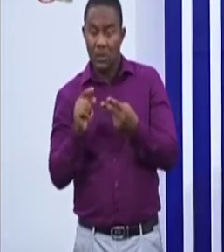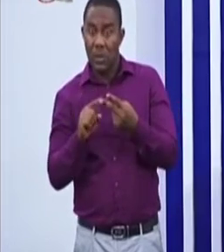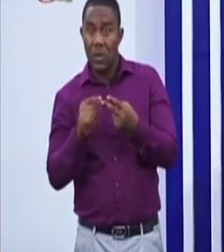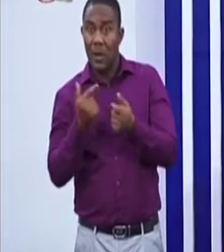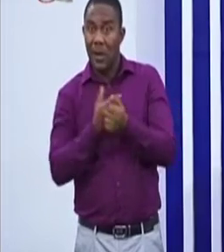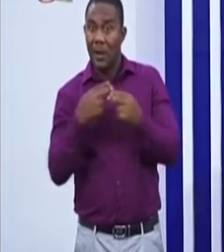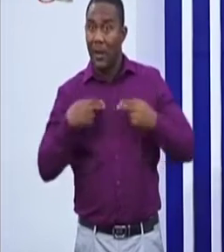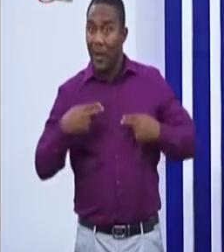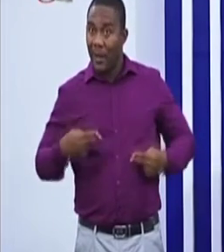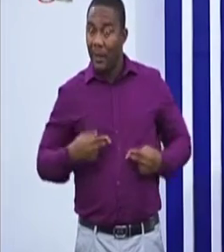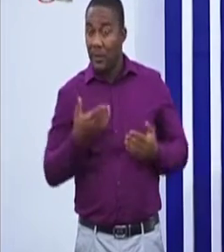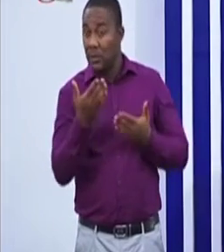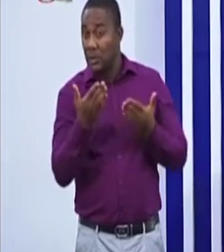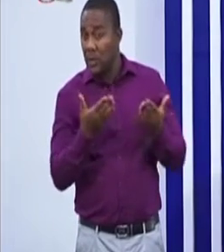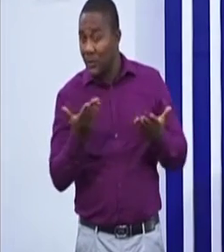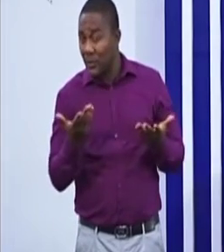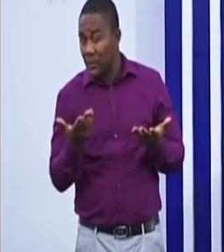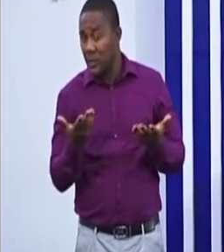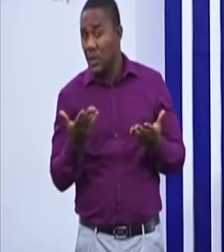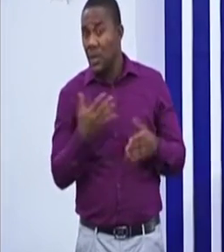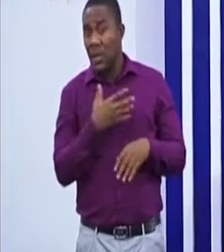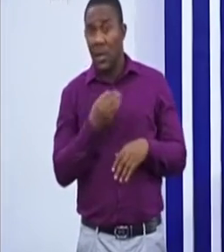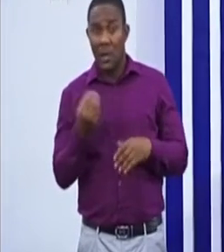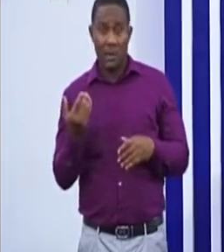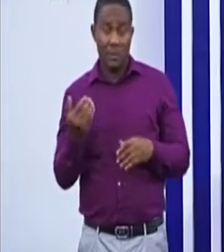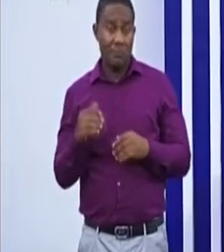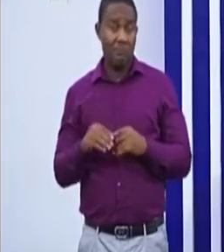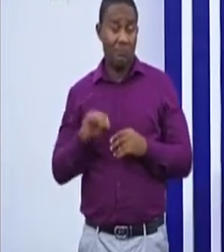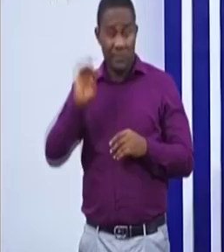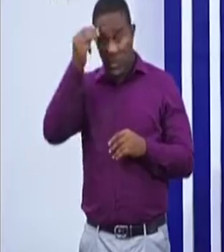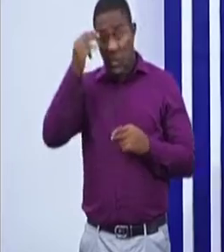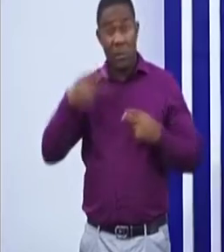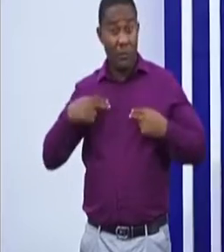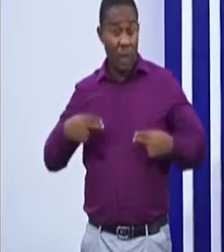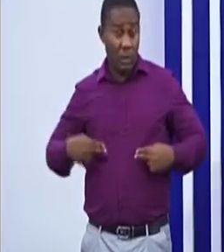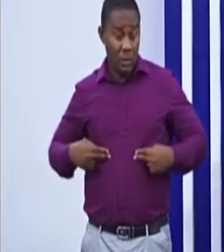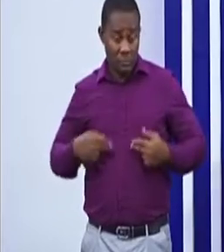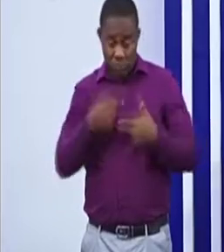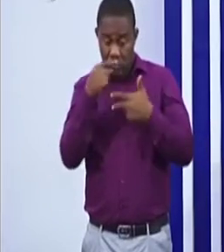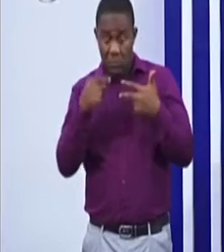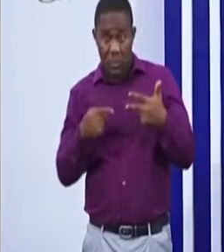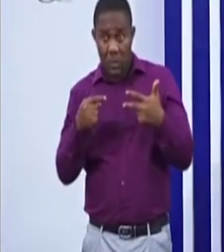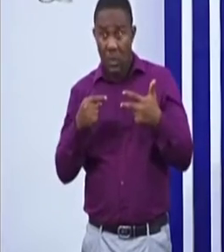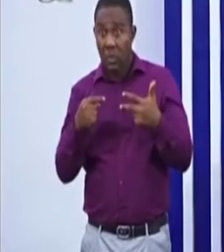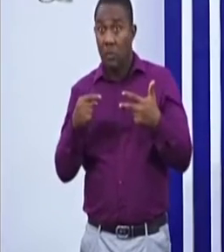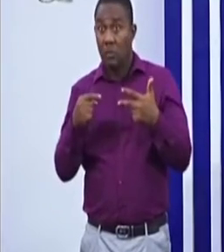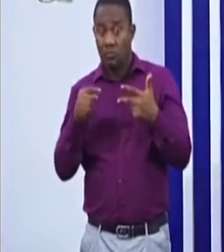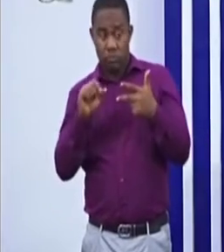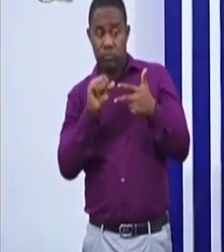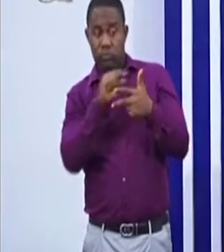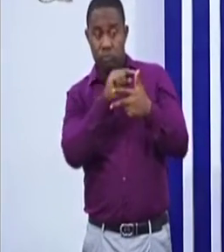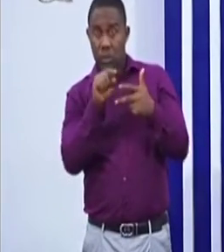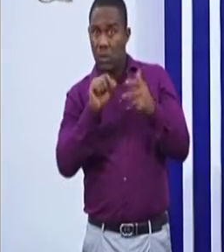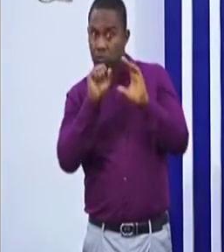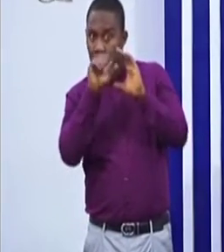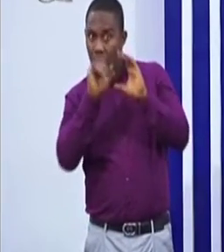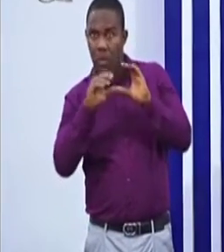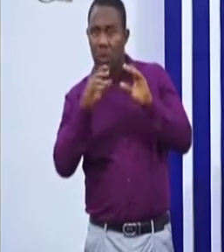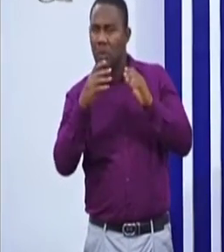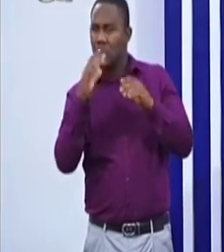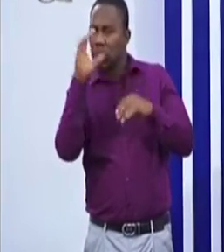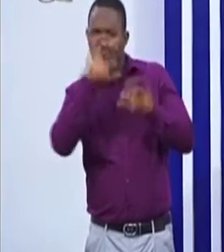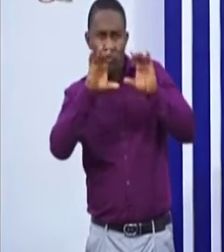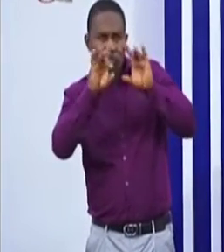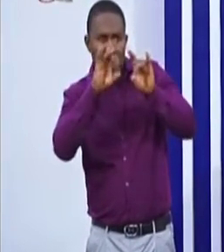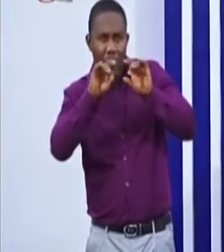Service. Pomodin as any Ministry of Health at Pomodin as share. Wow, ube kohubia, who use data.